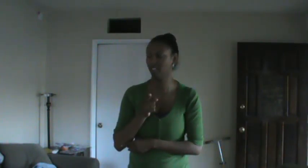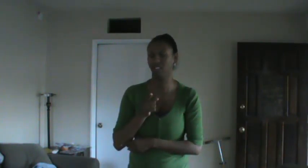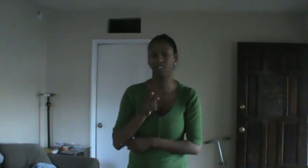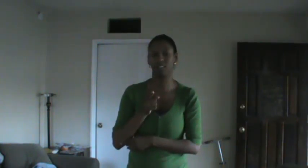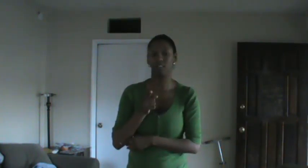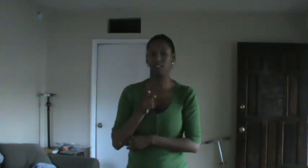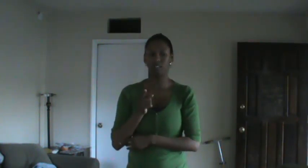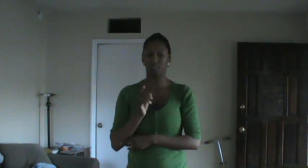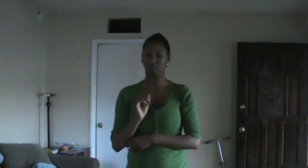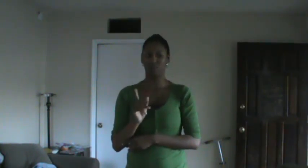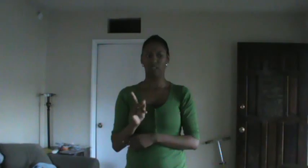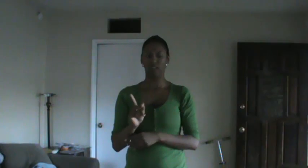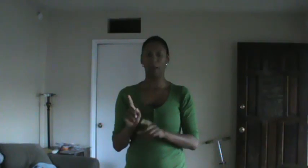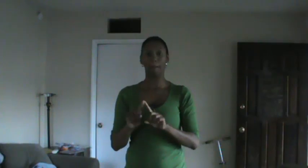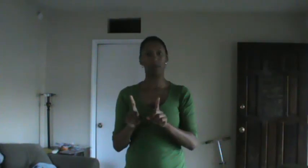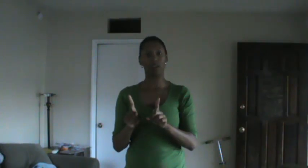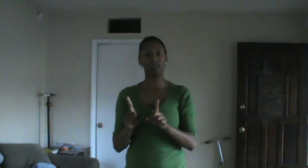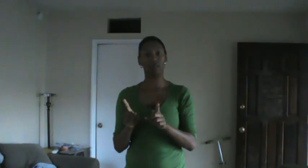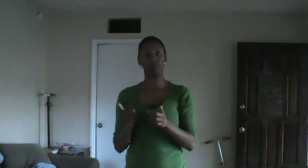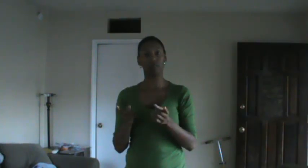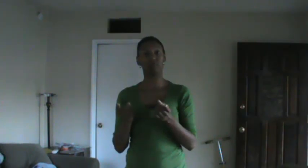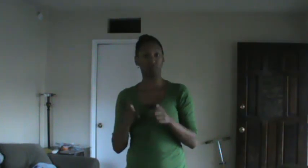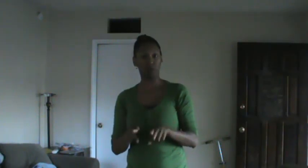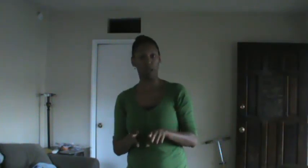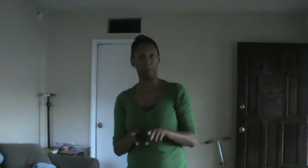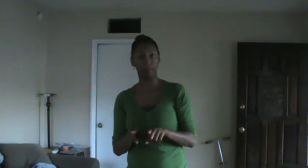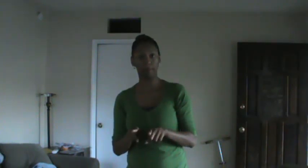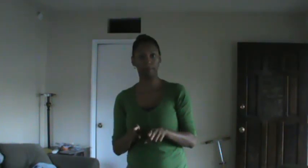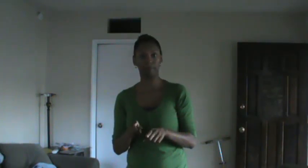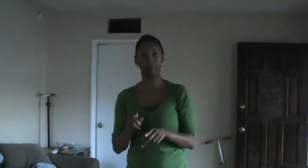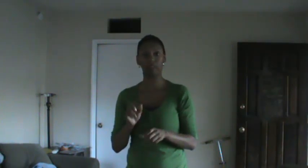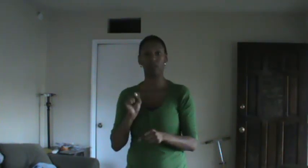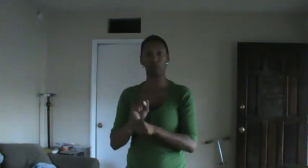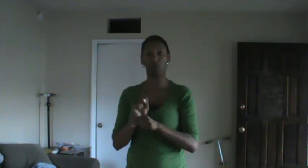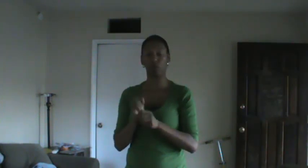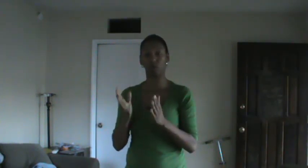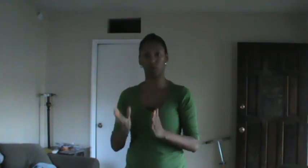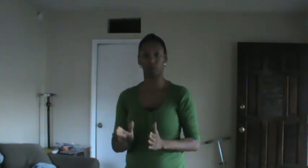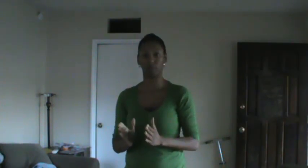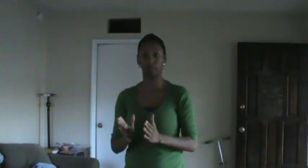go this winter again, so I have some reservations, but we'll be brave.